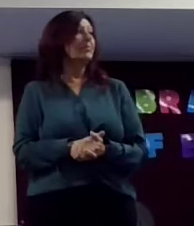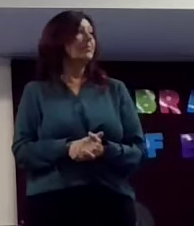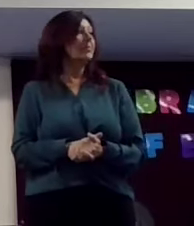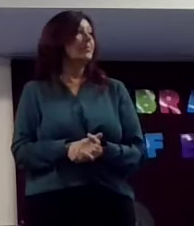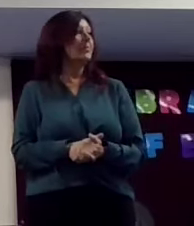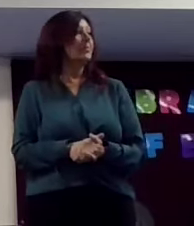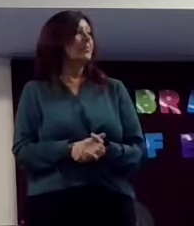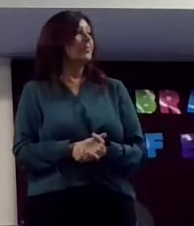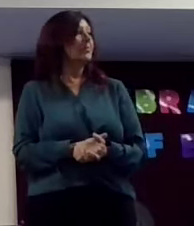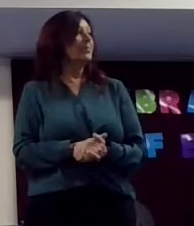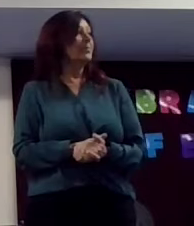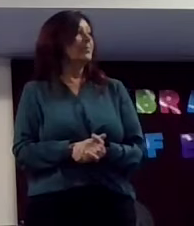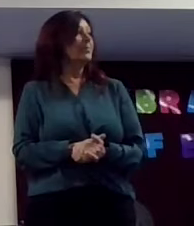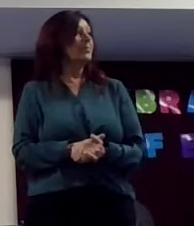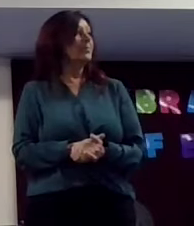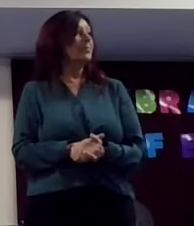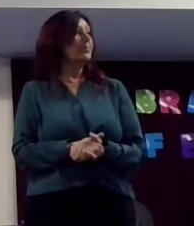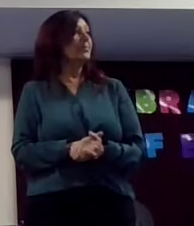Yes.